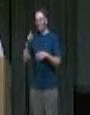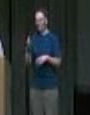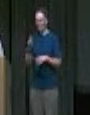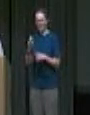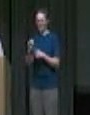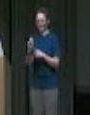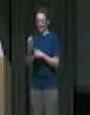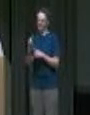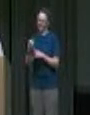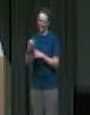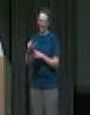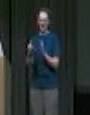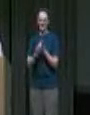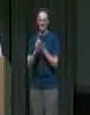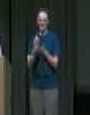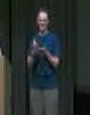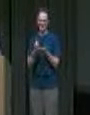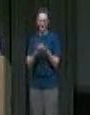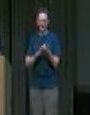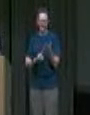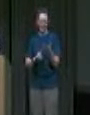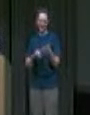remedial design contract.